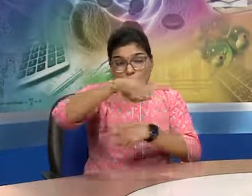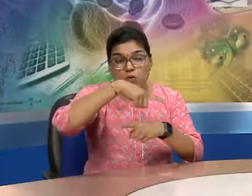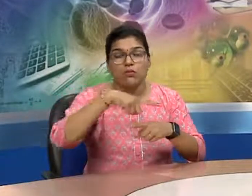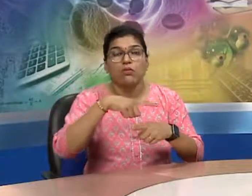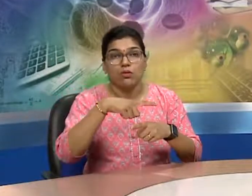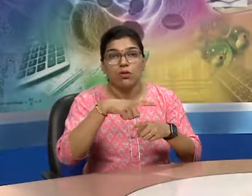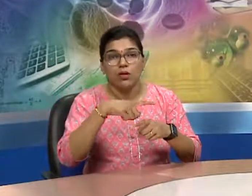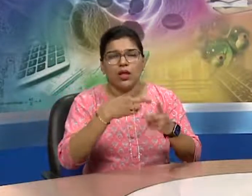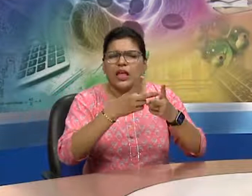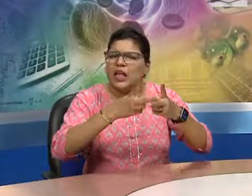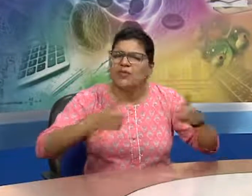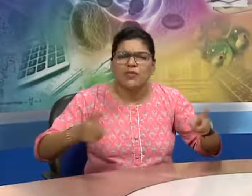habitat and organism.